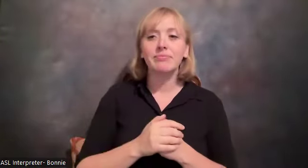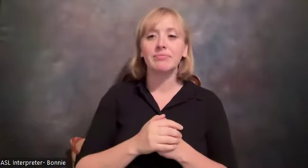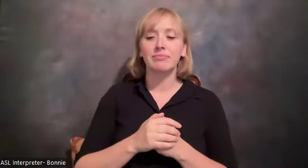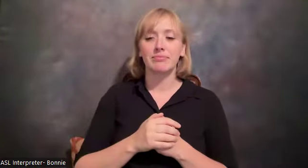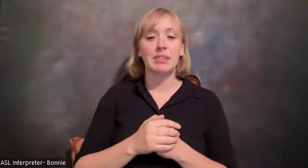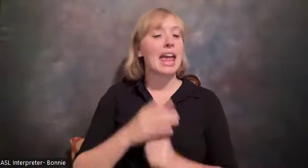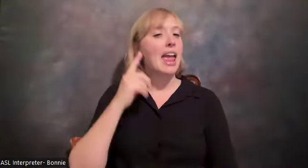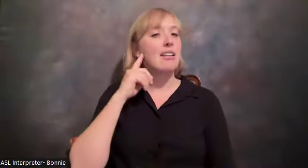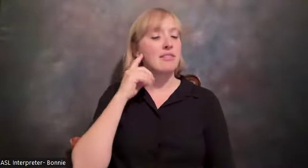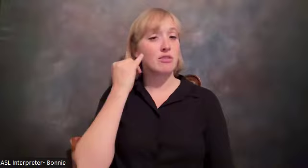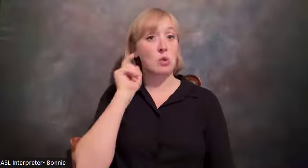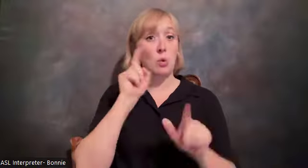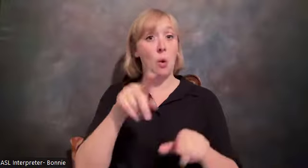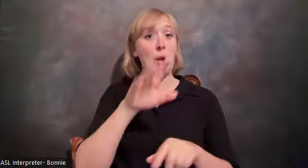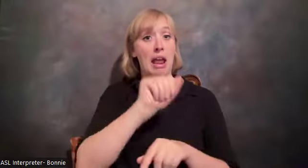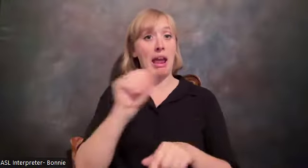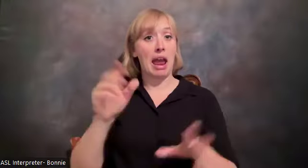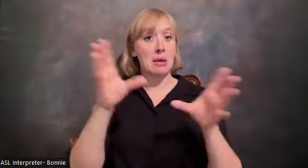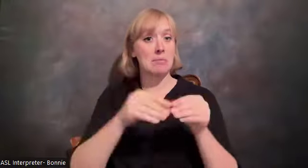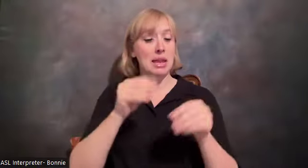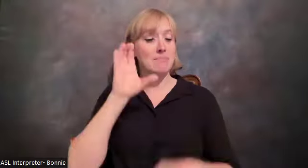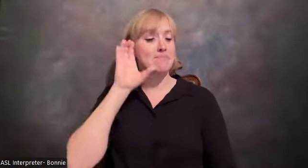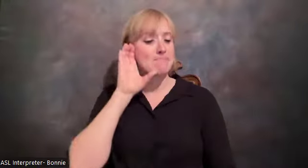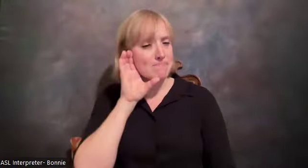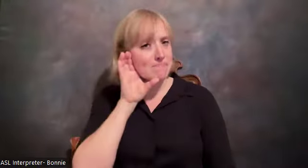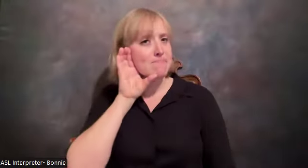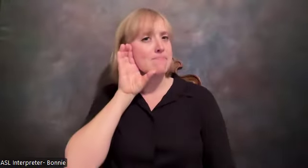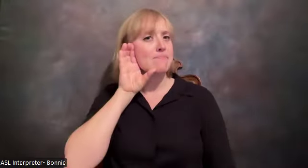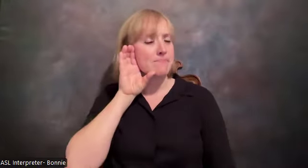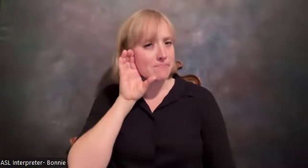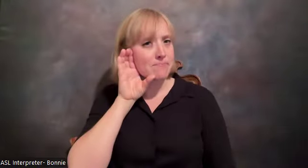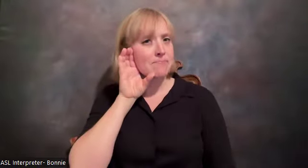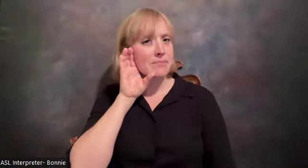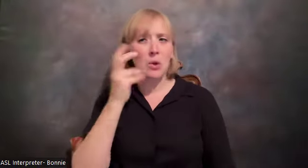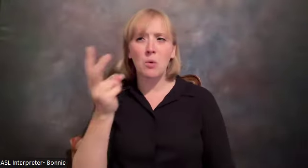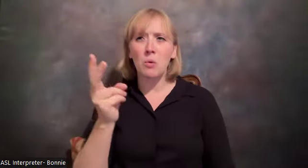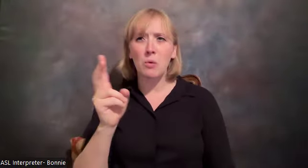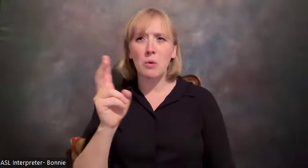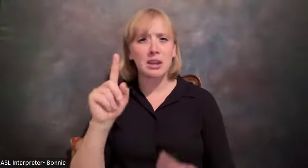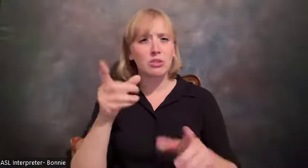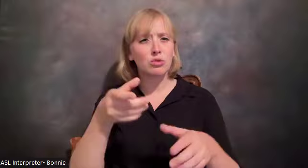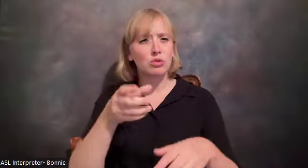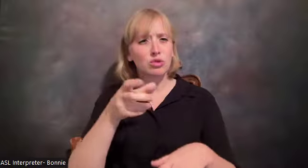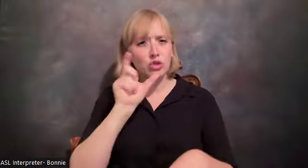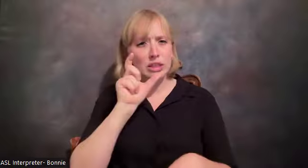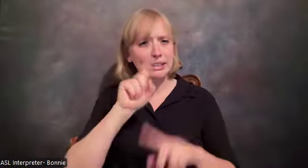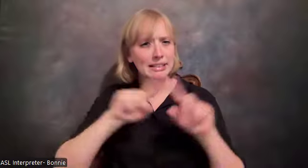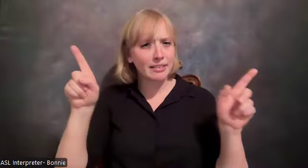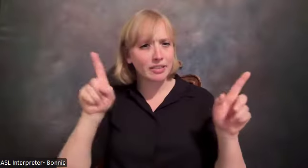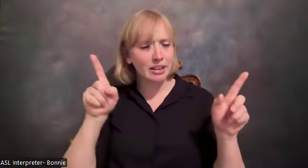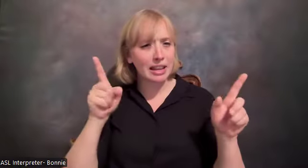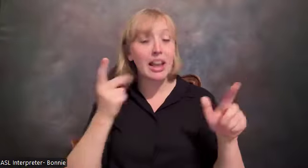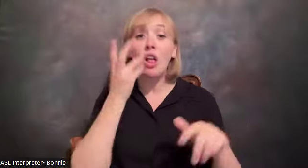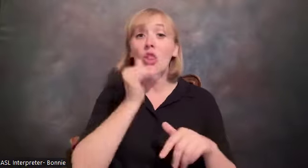in meetings of Alcoholics Anonymous, when people tell their stories, we also drink differently than each other. And to illustrate that, let's imagine